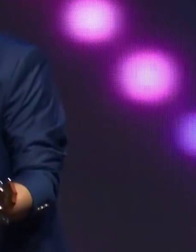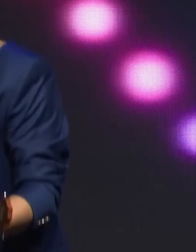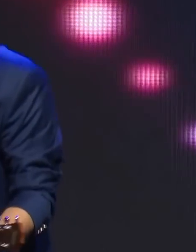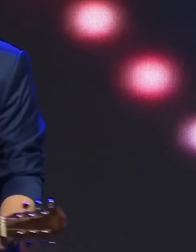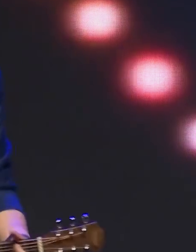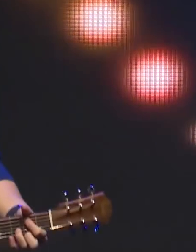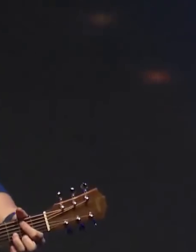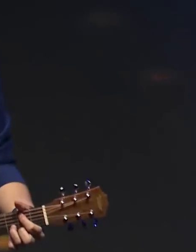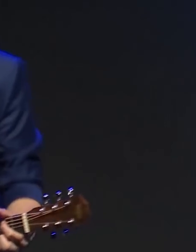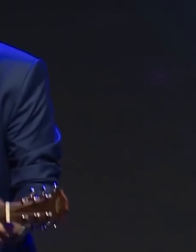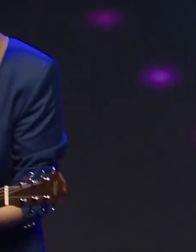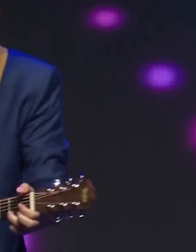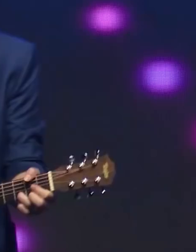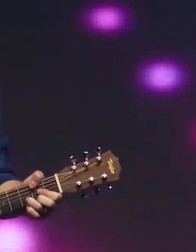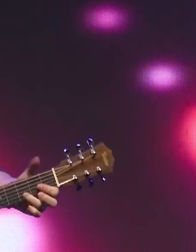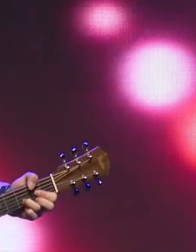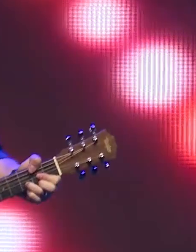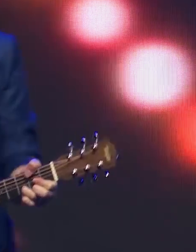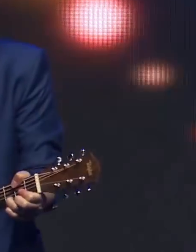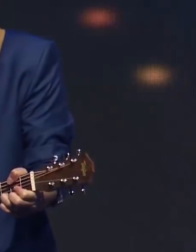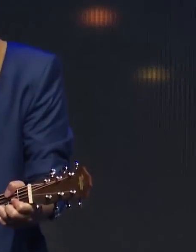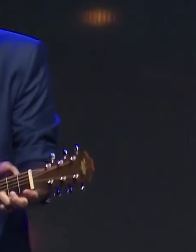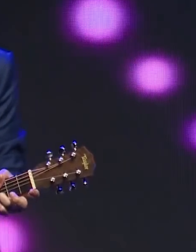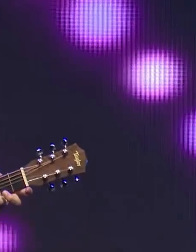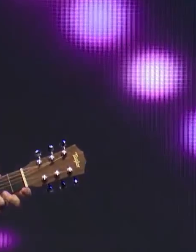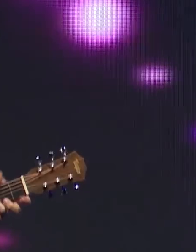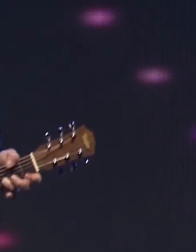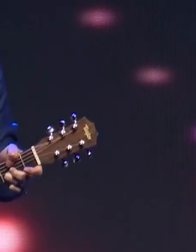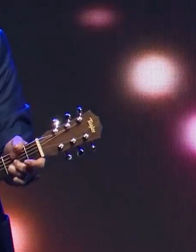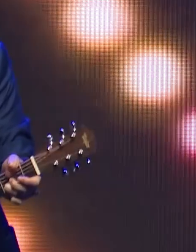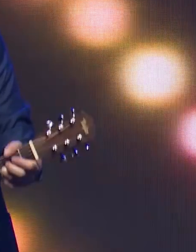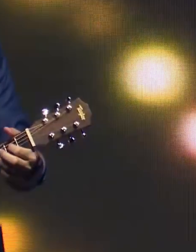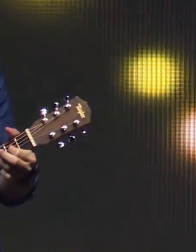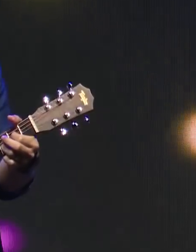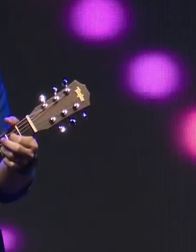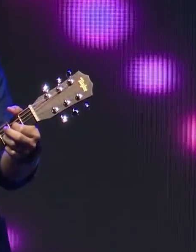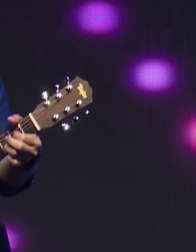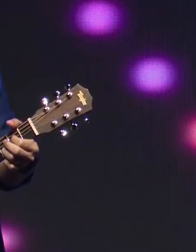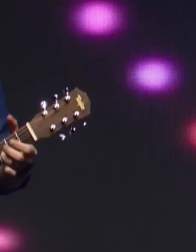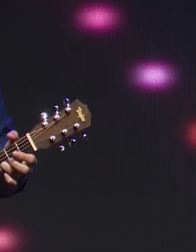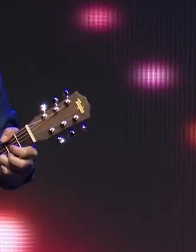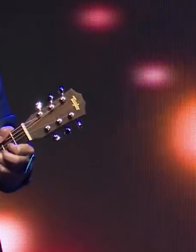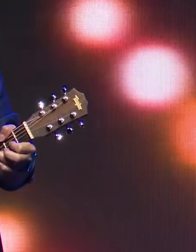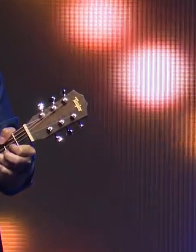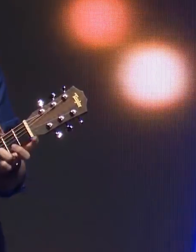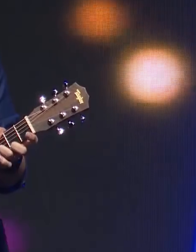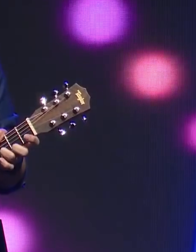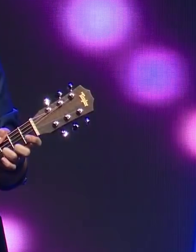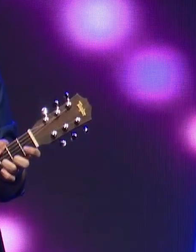your praise, oh Lord. I will rejoice as your spirit dwells in